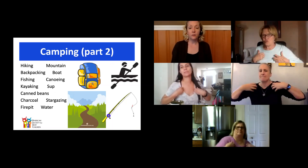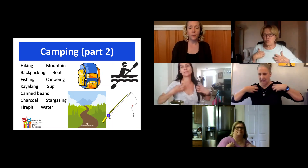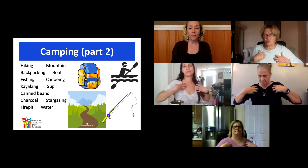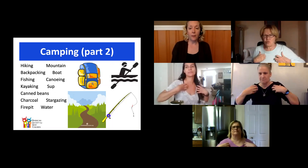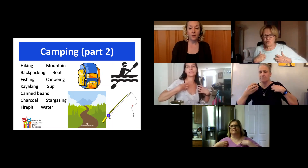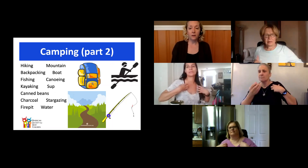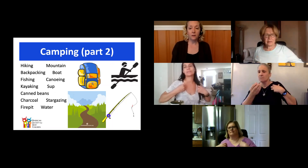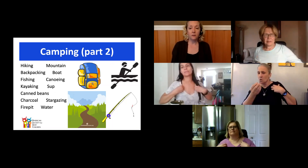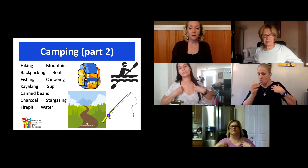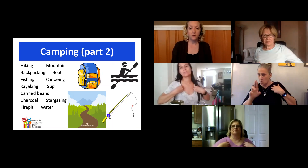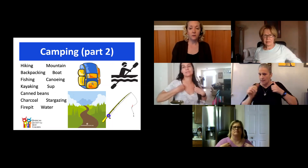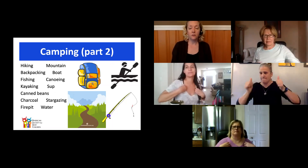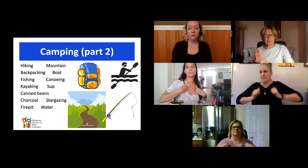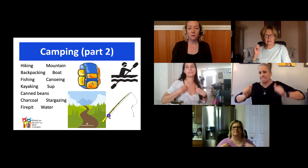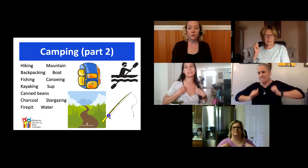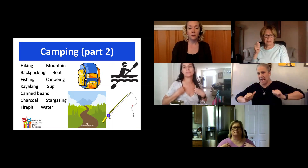Backpack.